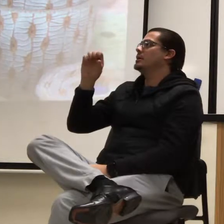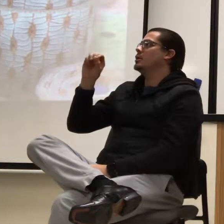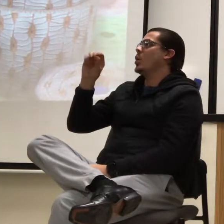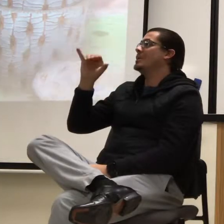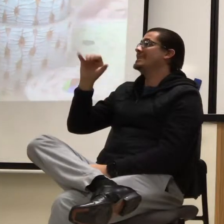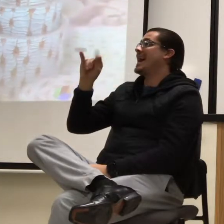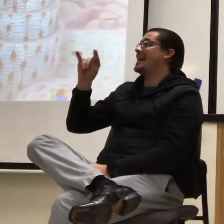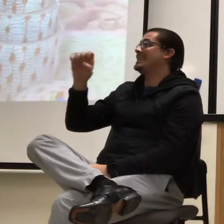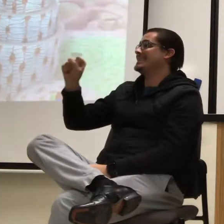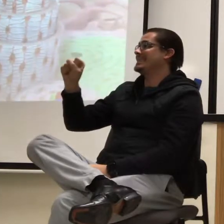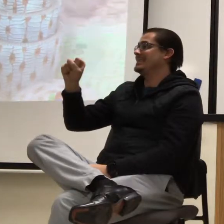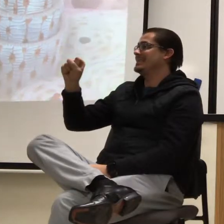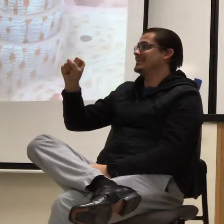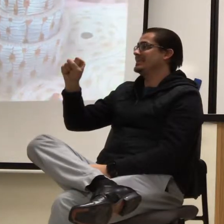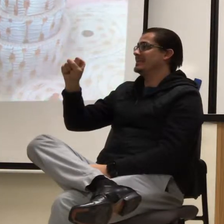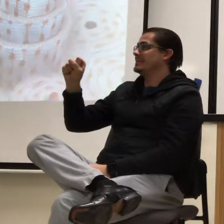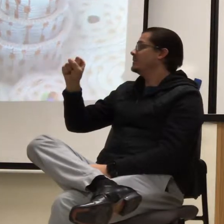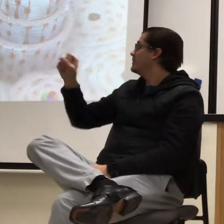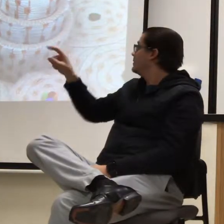in each layer.